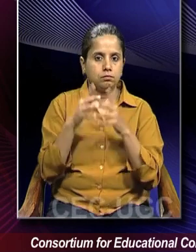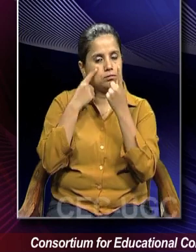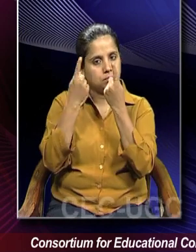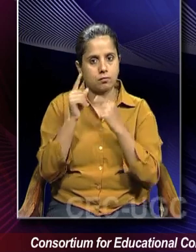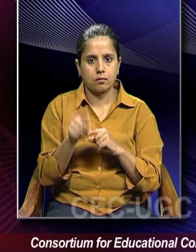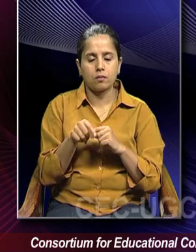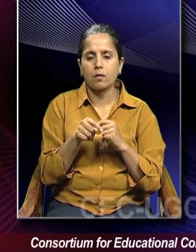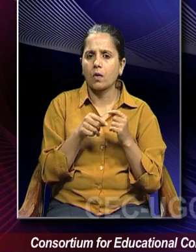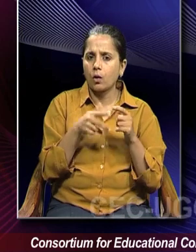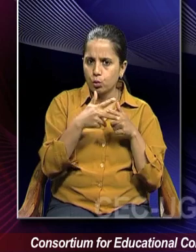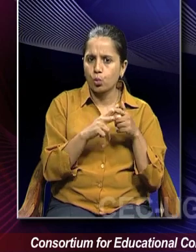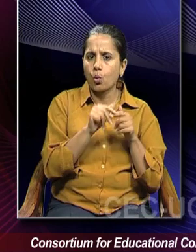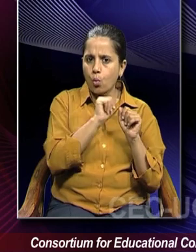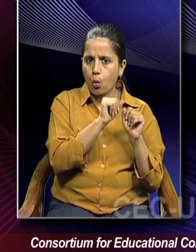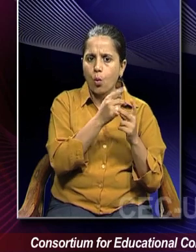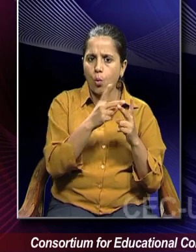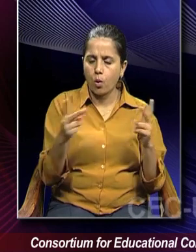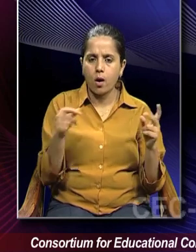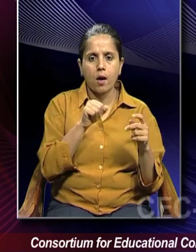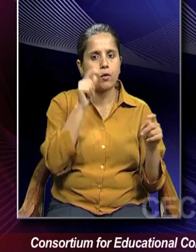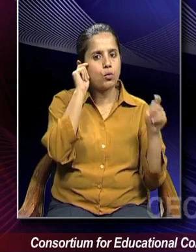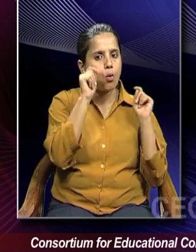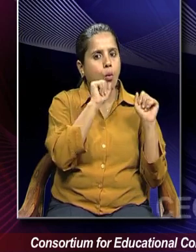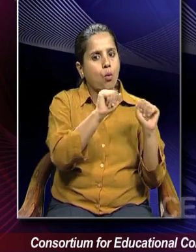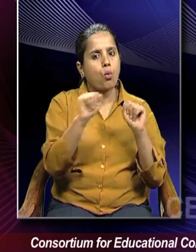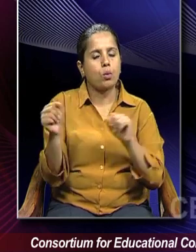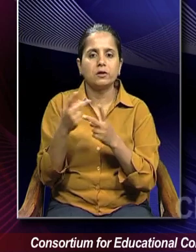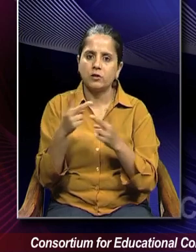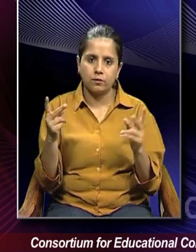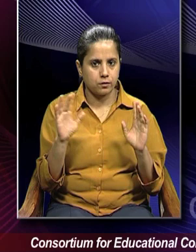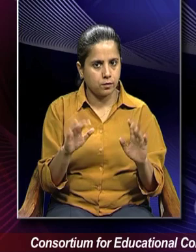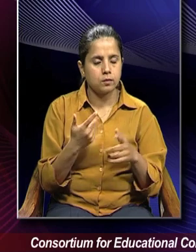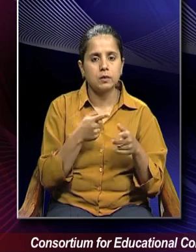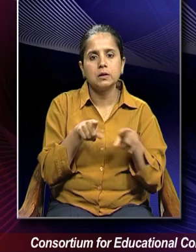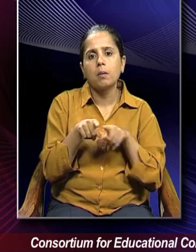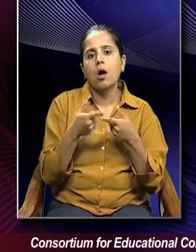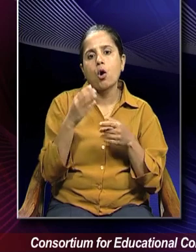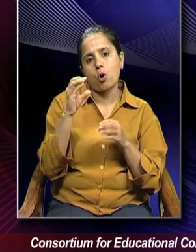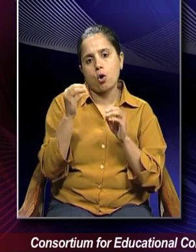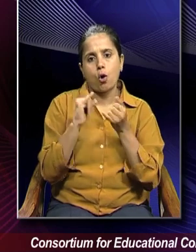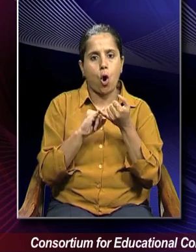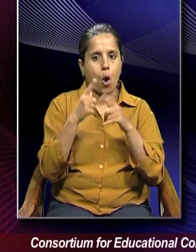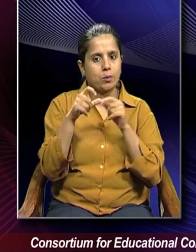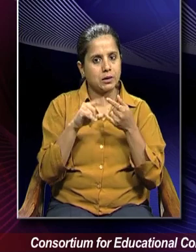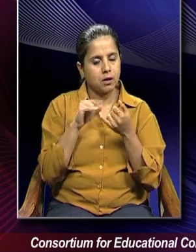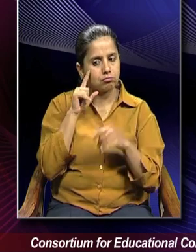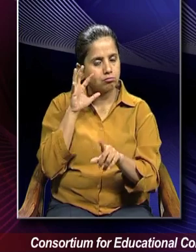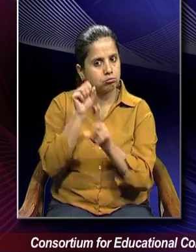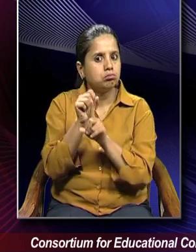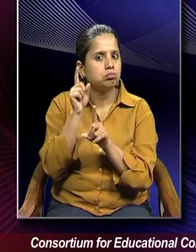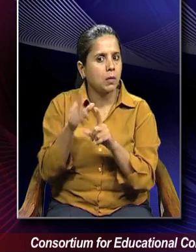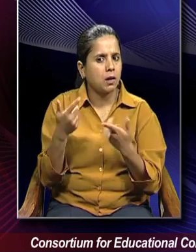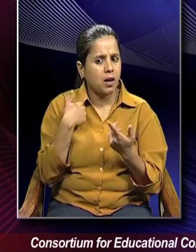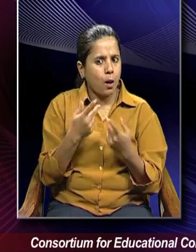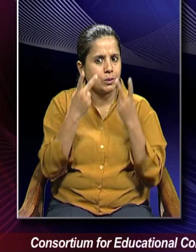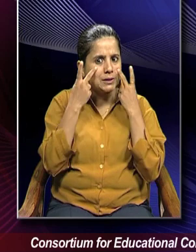each and every tool has a different role to play. Like obstacles we have to identify, because we are witnessing,